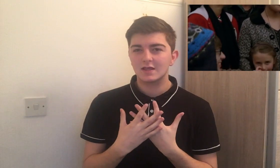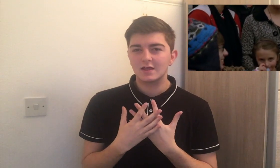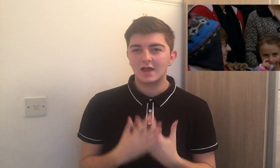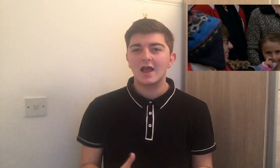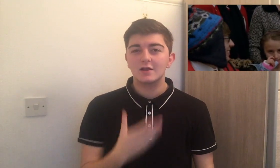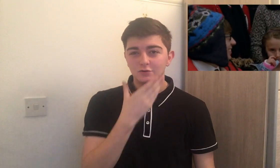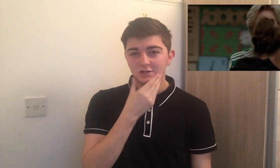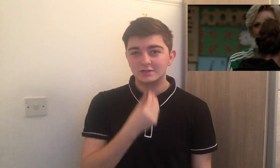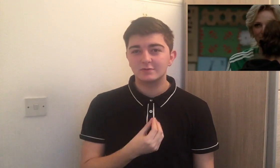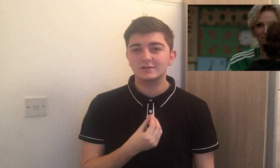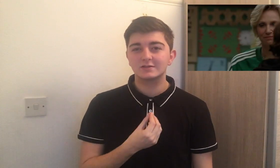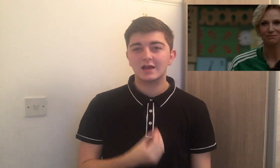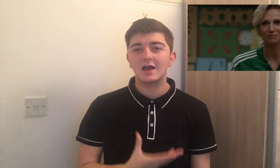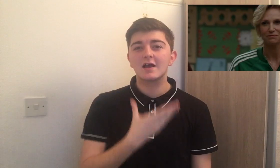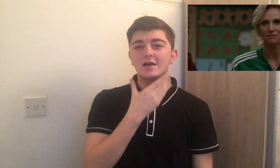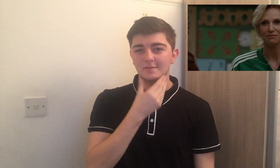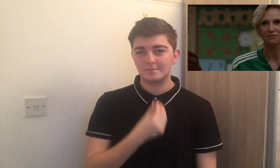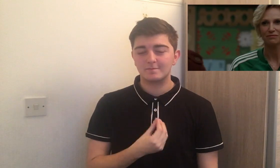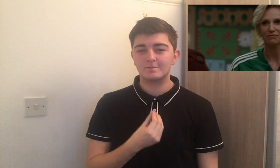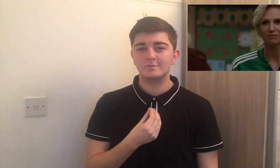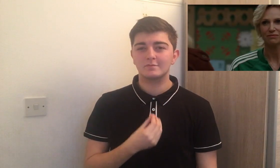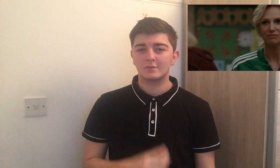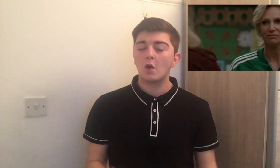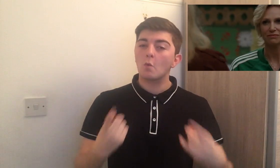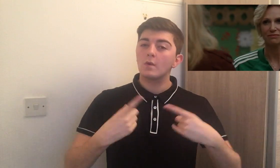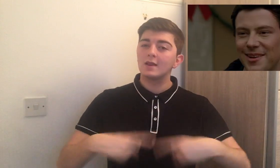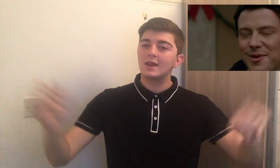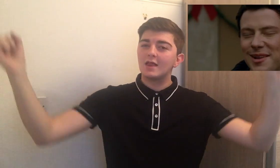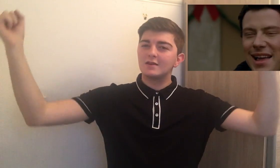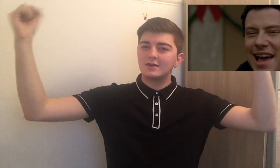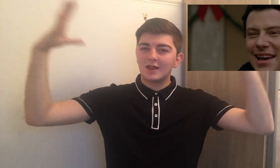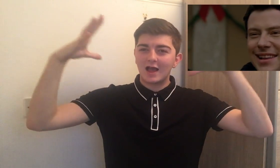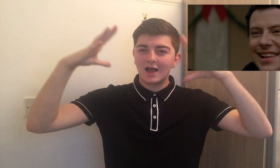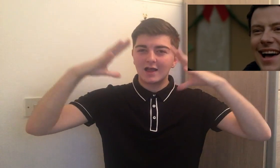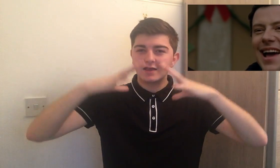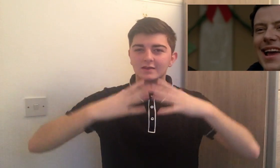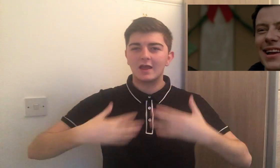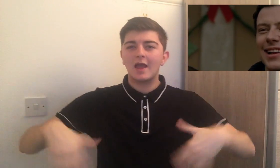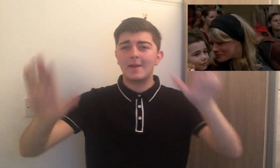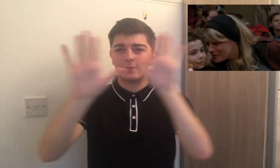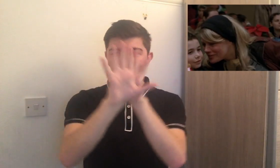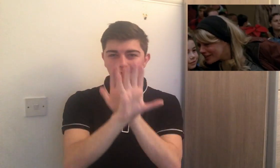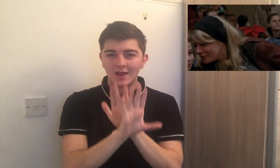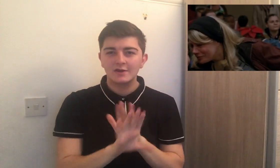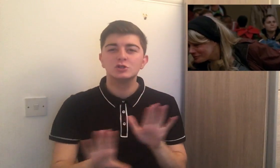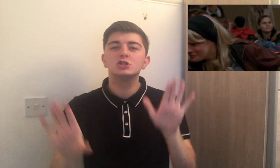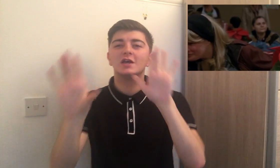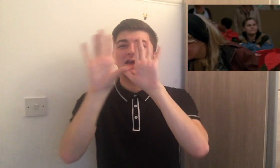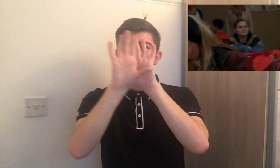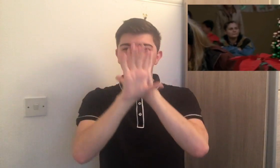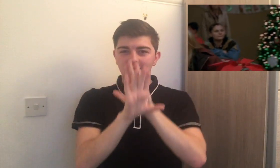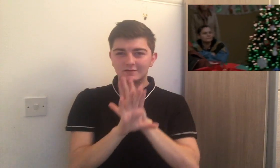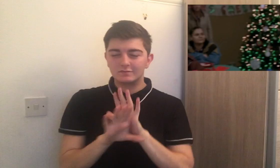At Christmas time, we let in light and we banish shade.